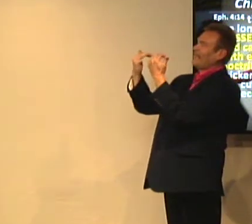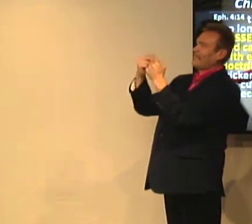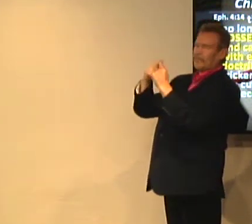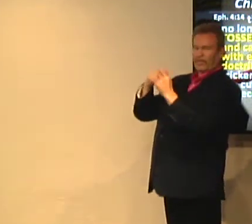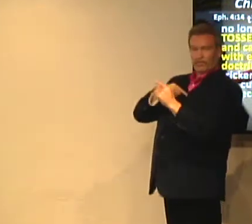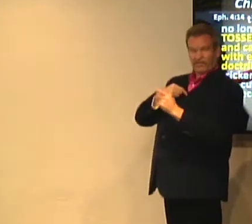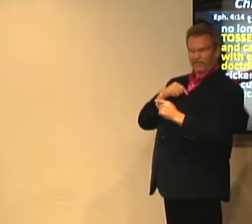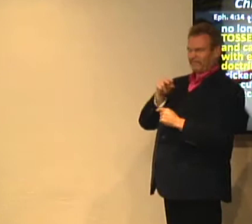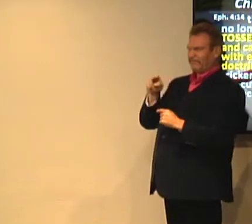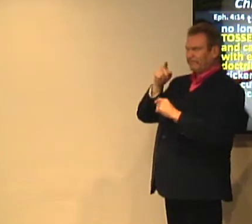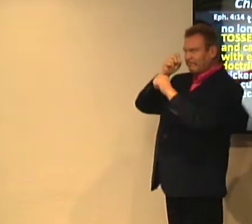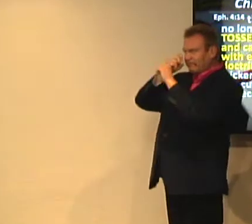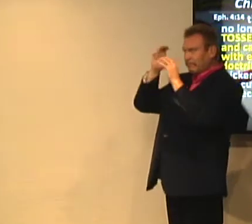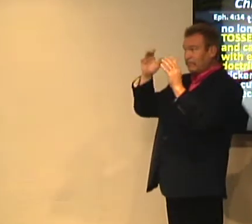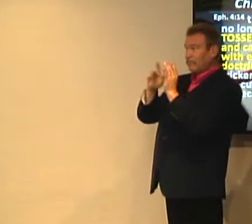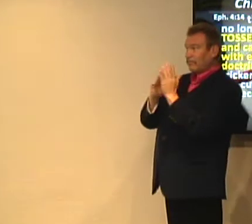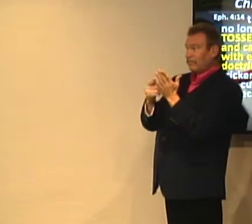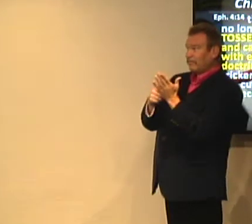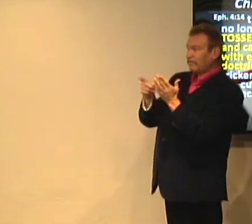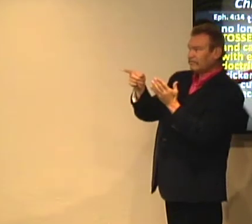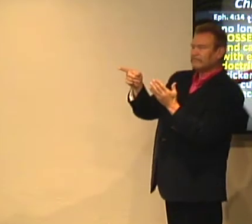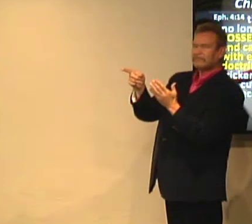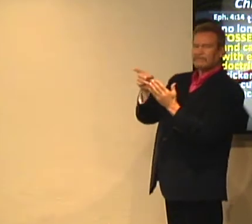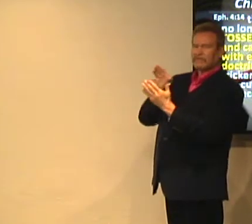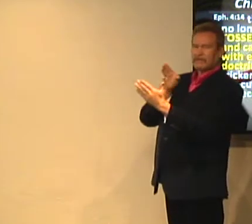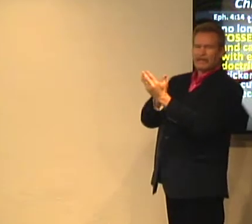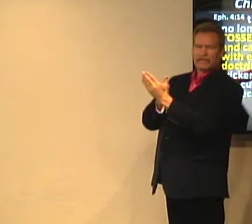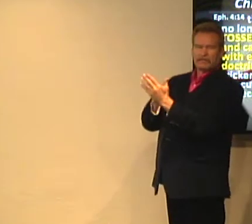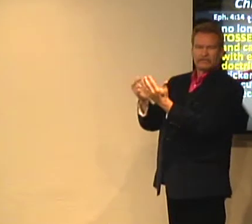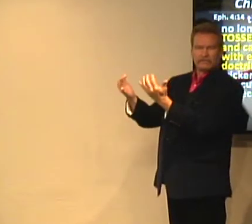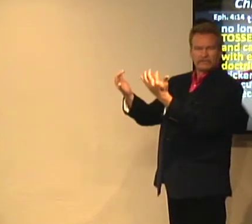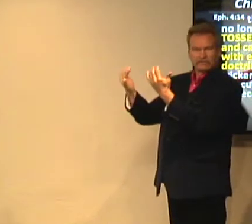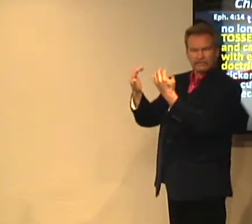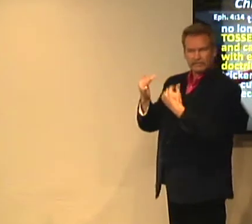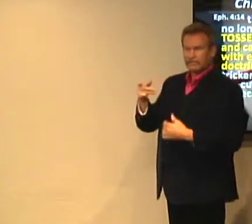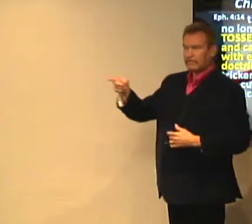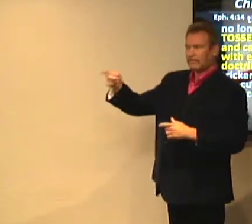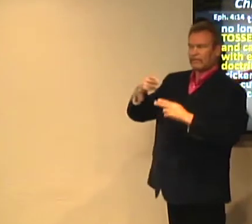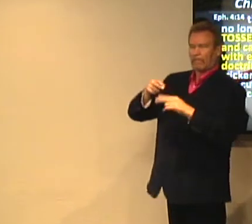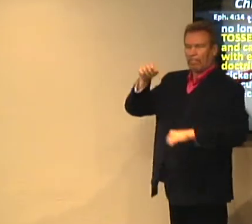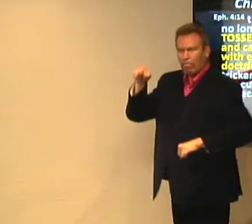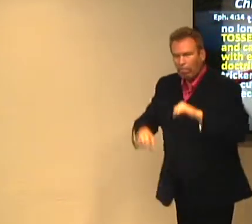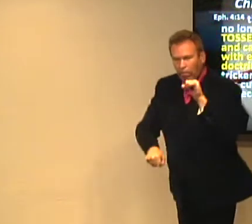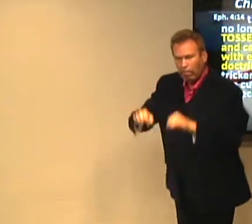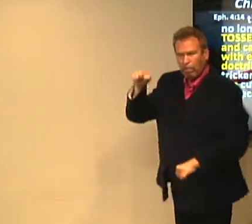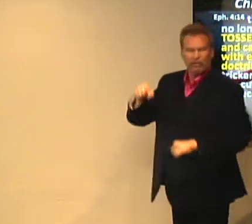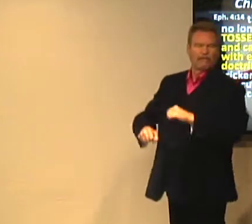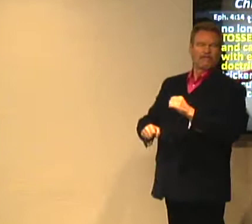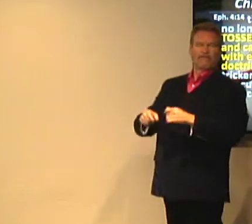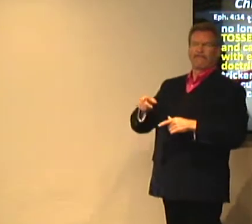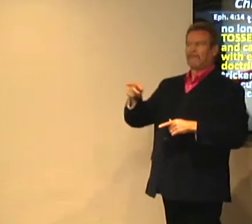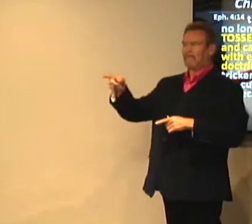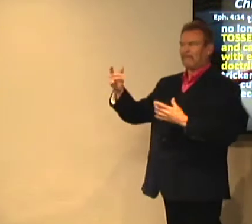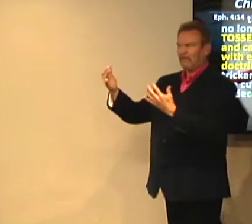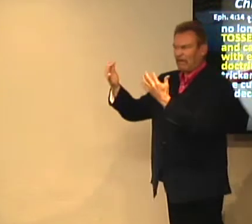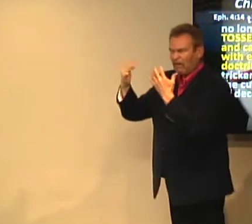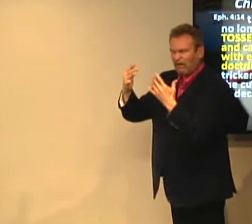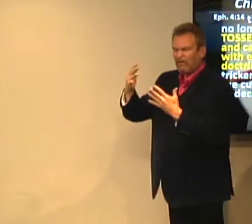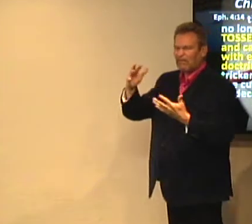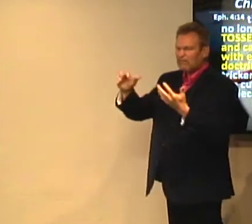So like we're sitting on the beach, and just imagine the waves coming in, going out. It's kind of like